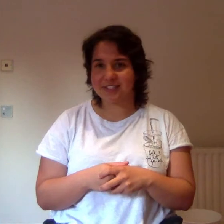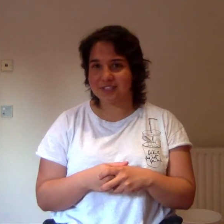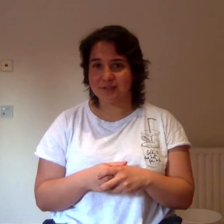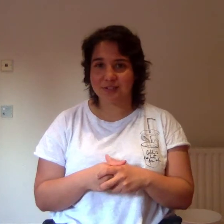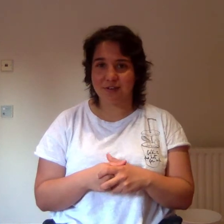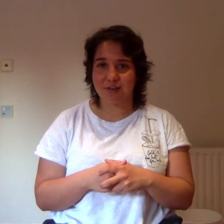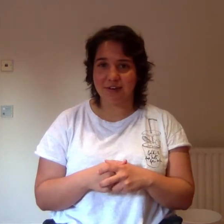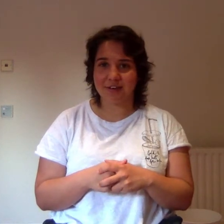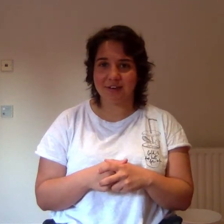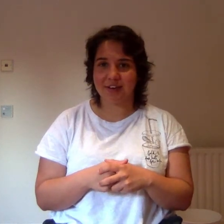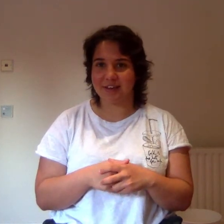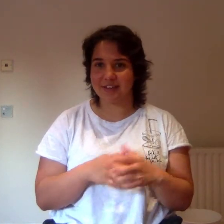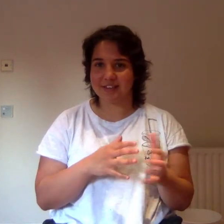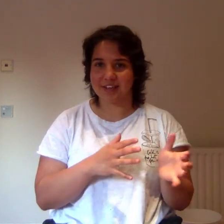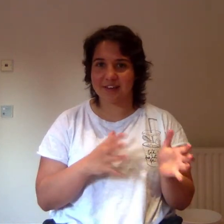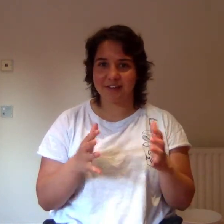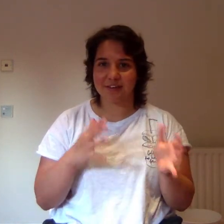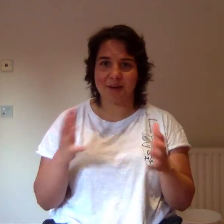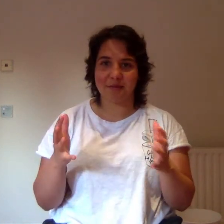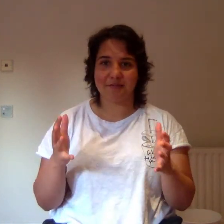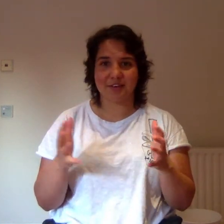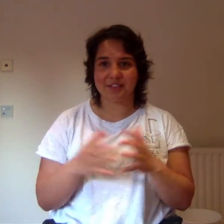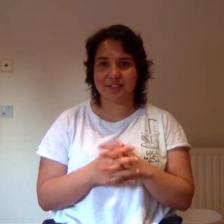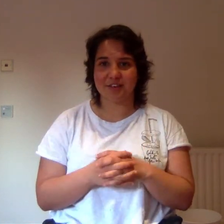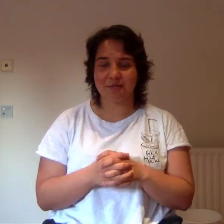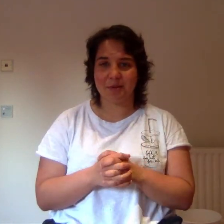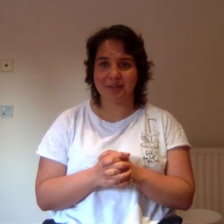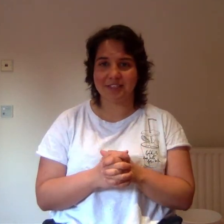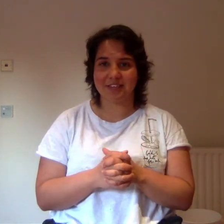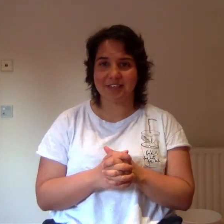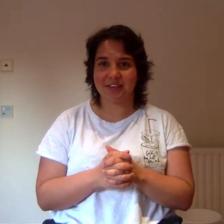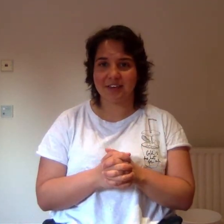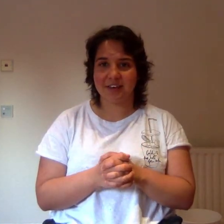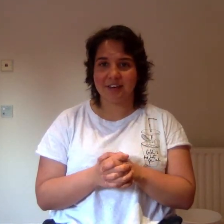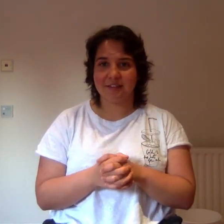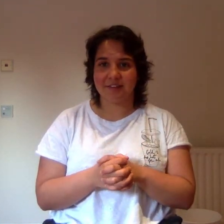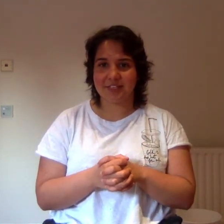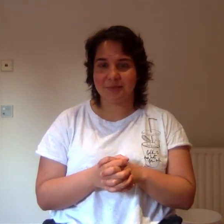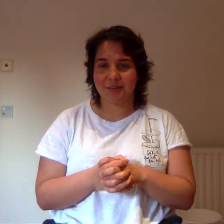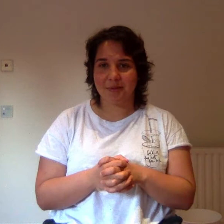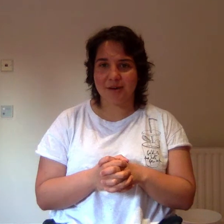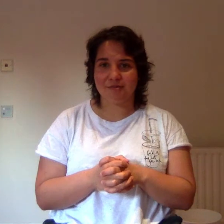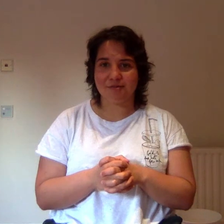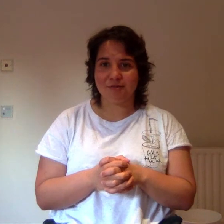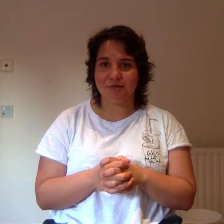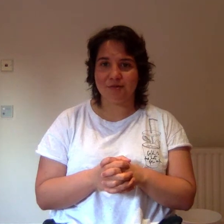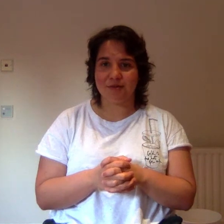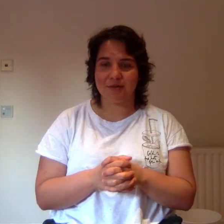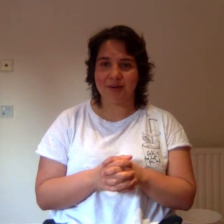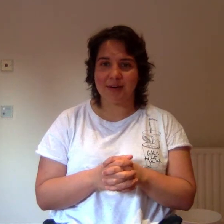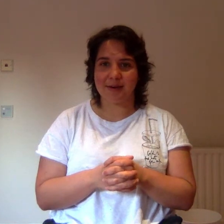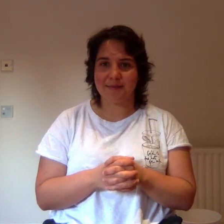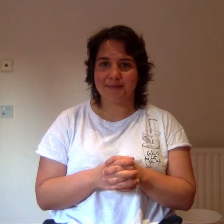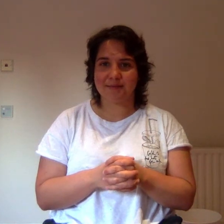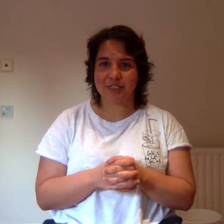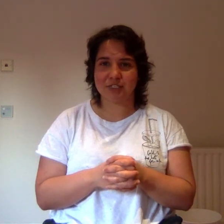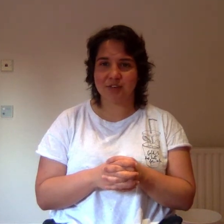to a song and there's like a couple of verses that you can remember easily, finger spell them out, or just try